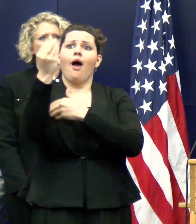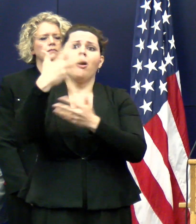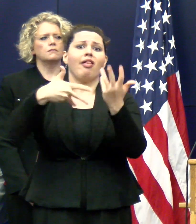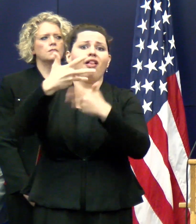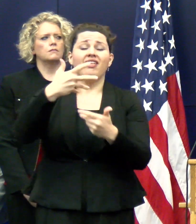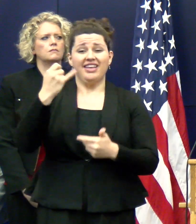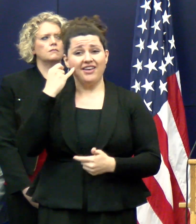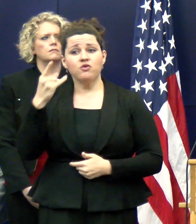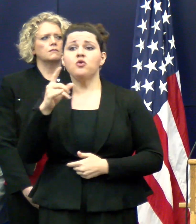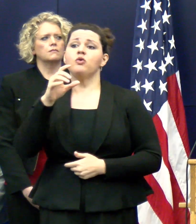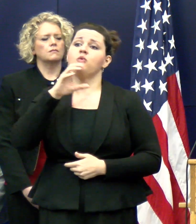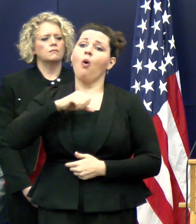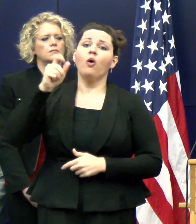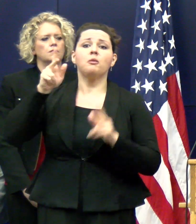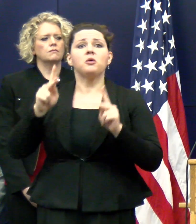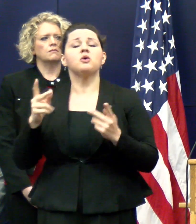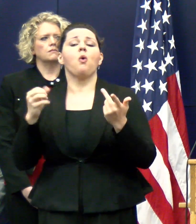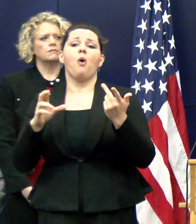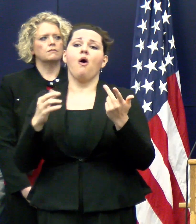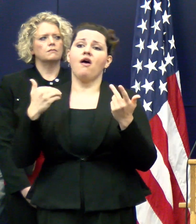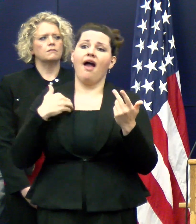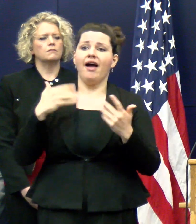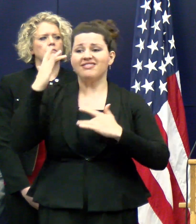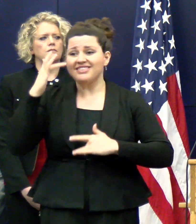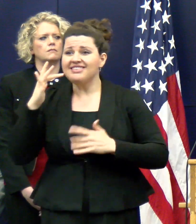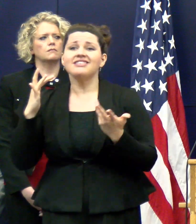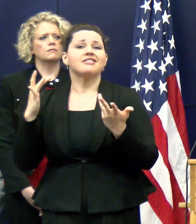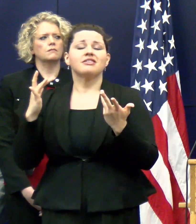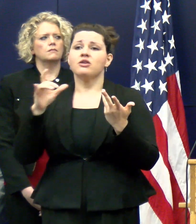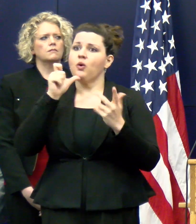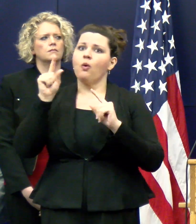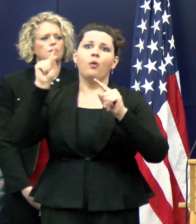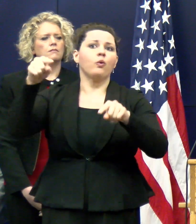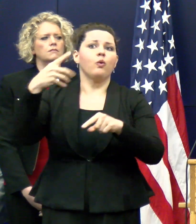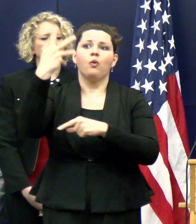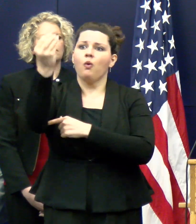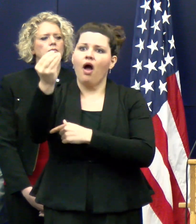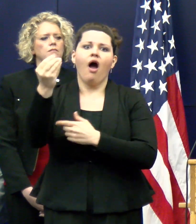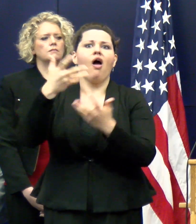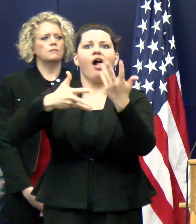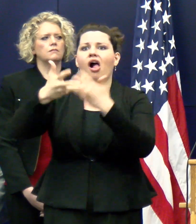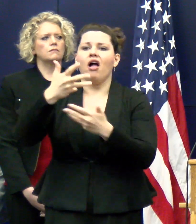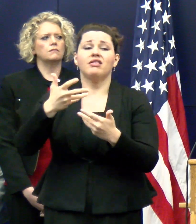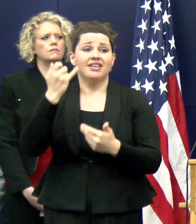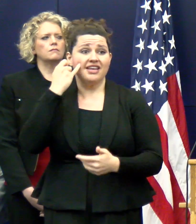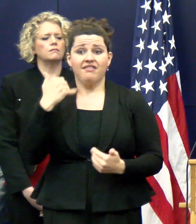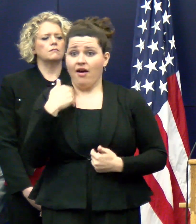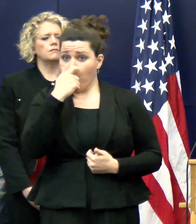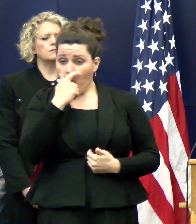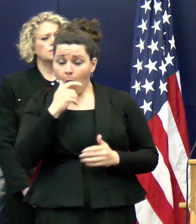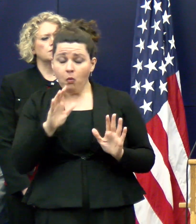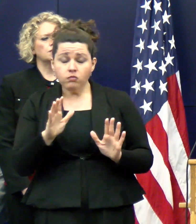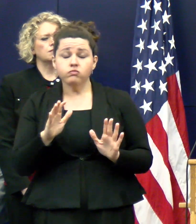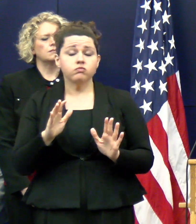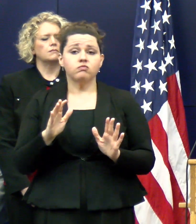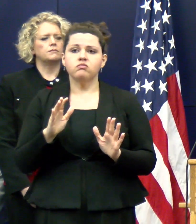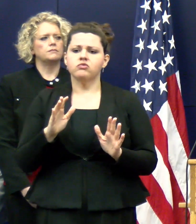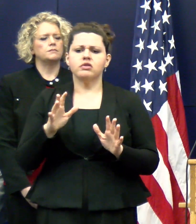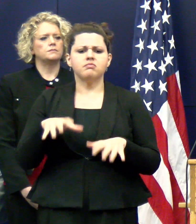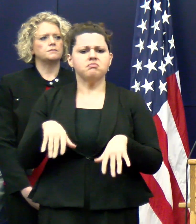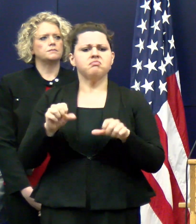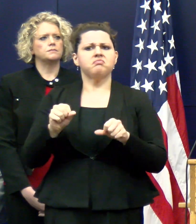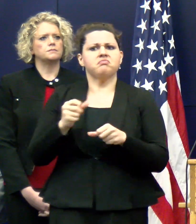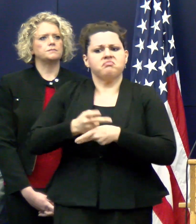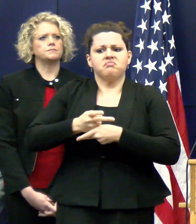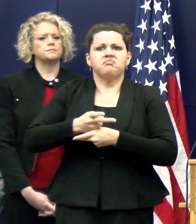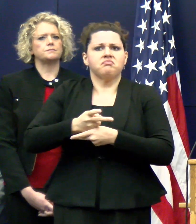with underlying conditions, don't go to large crowds, don't go to big events. If you have a cold, take the precautions that you need to be taking. We